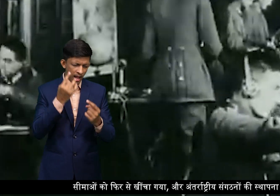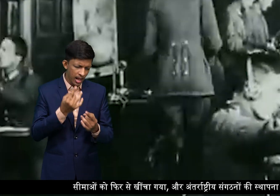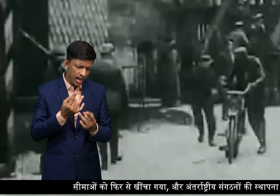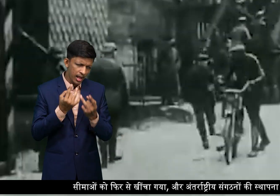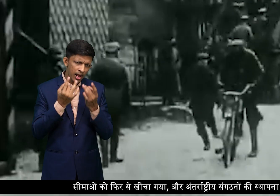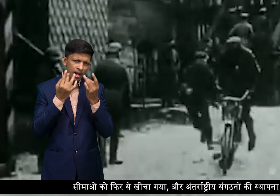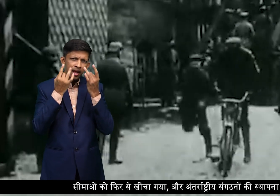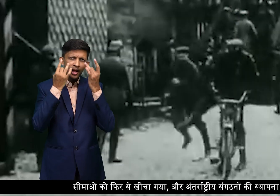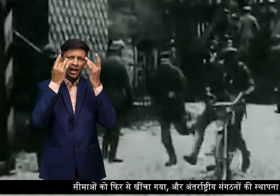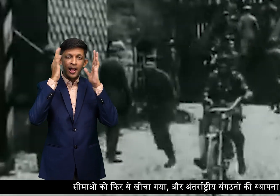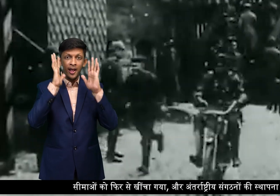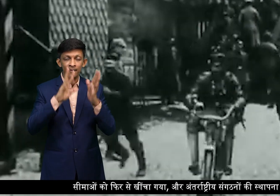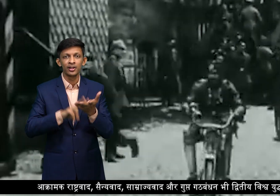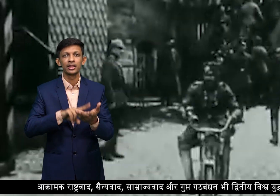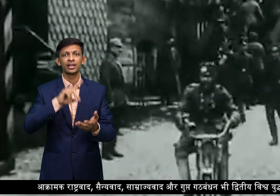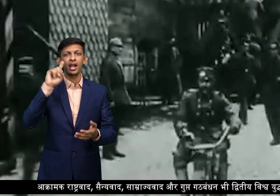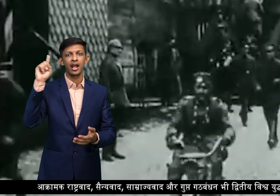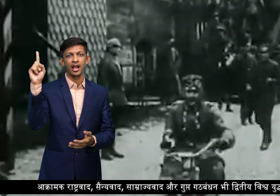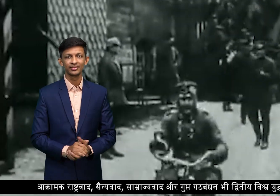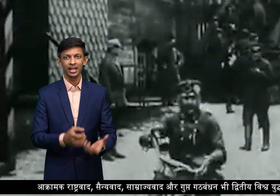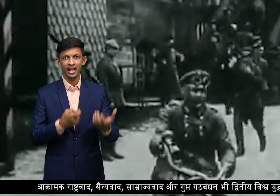Aggressive nationalism,